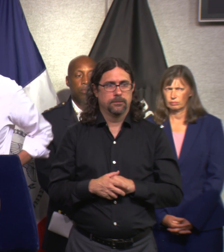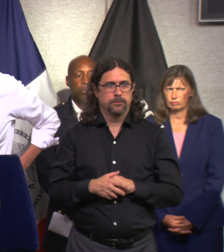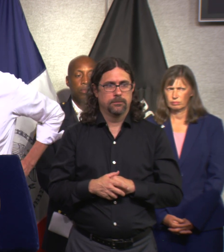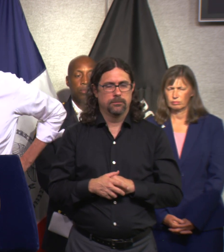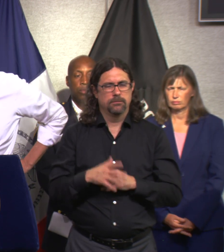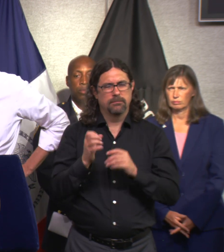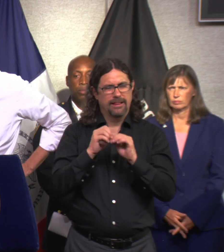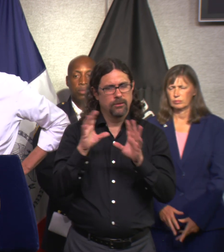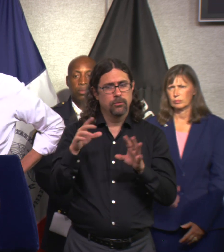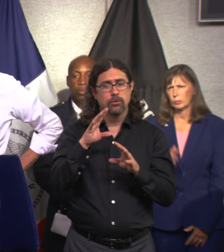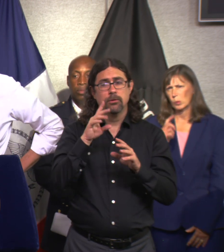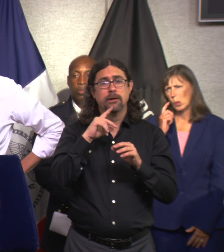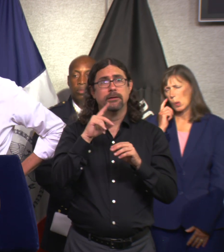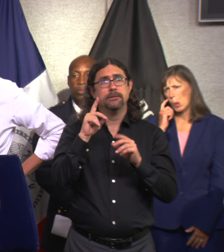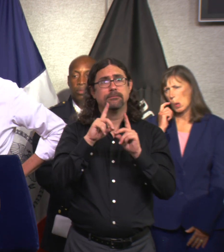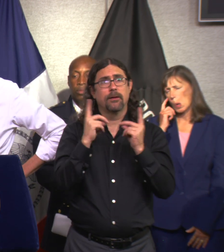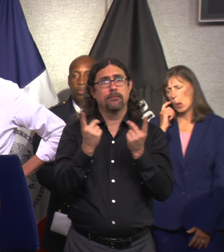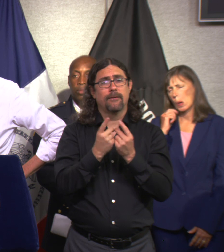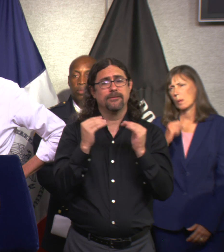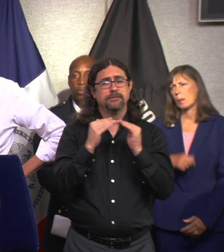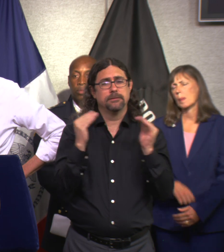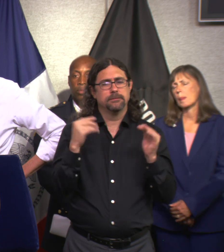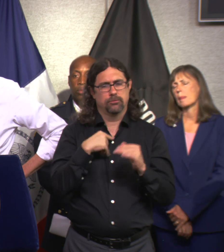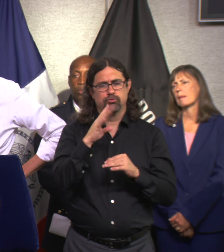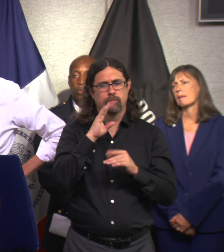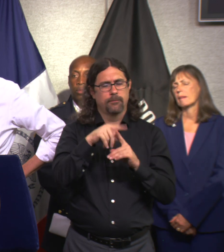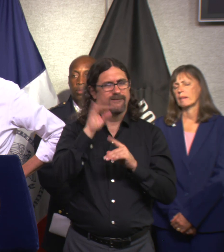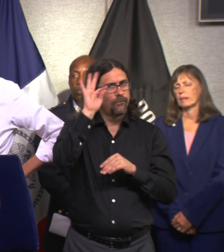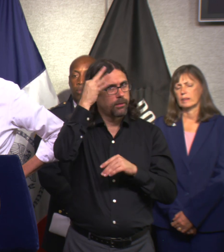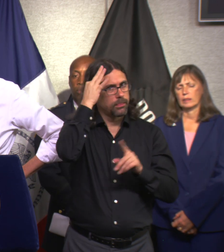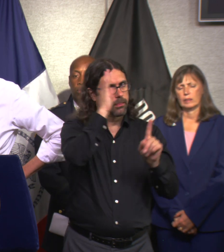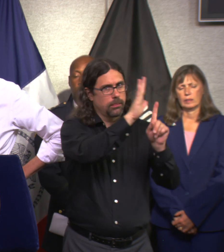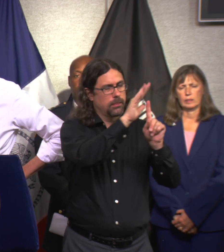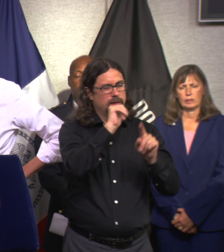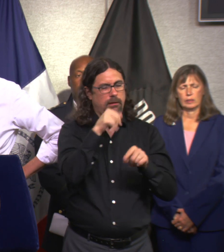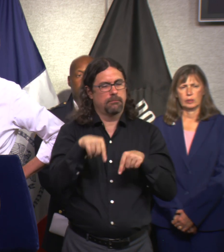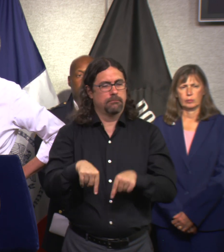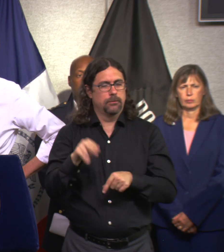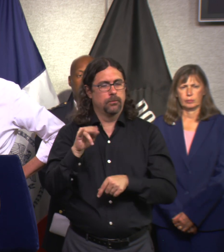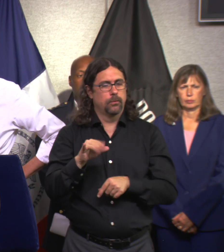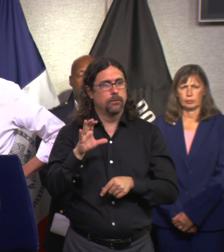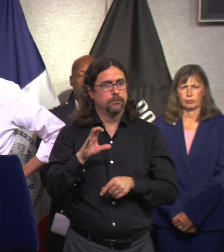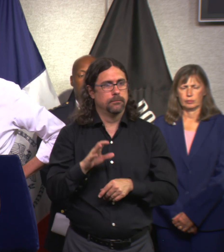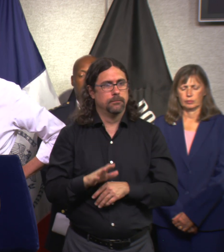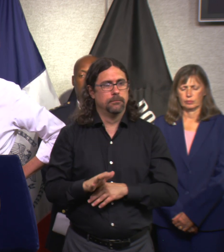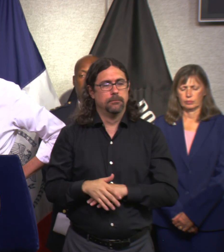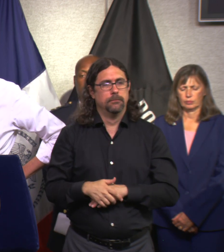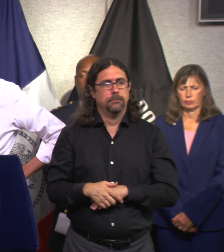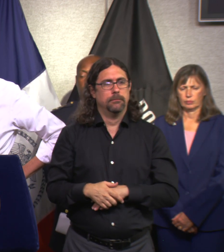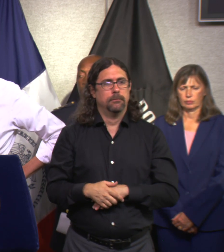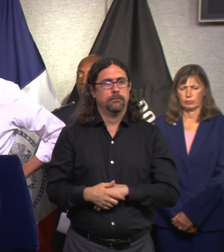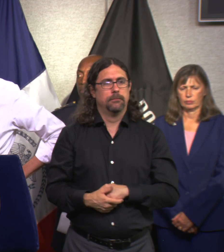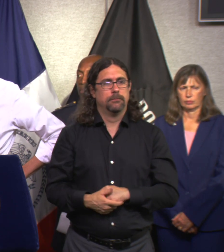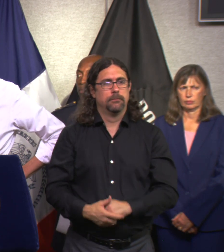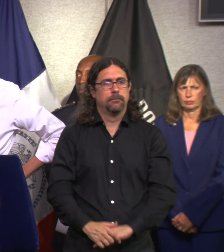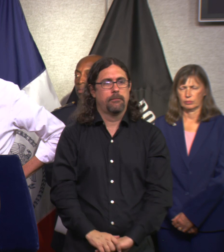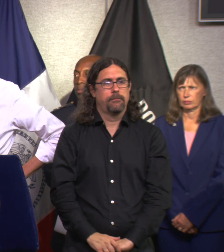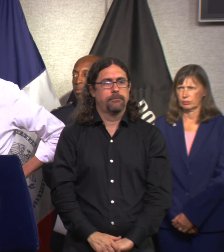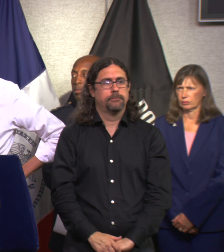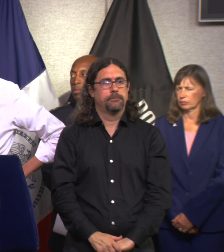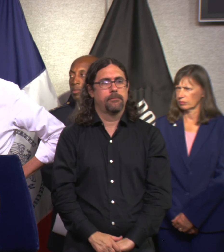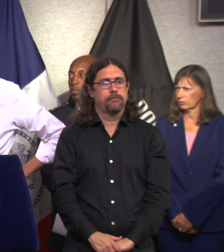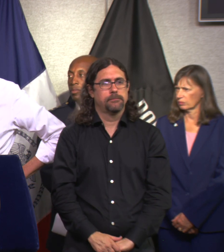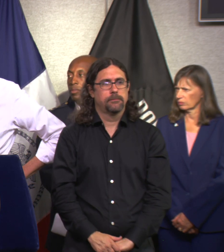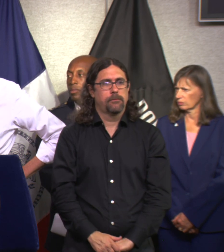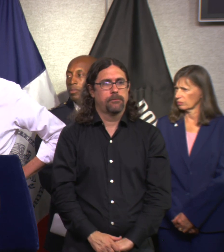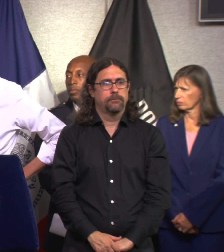administration came in, we were all trying to understand, would the Department of Justice continue to operate in a way consistent with the past, which it had, by the